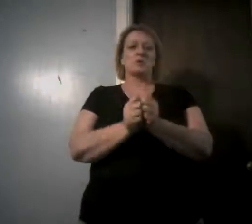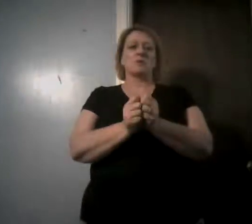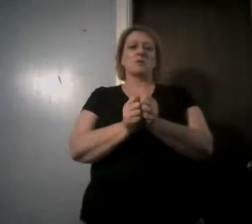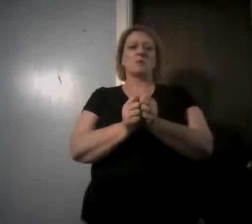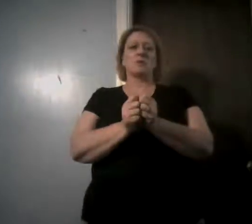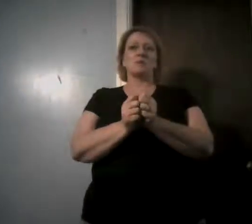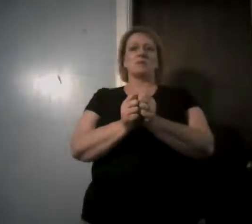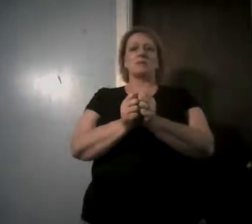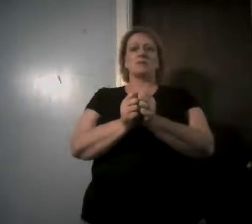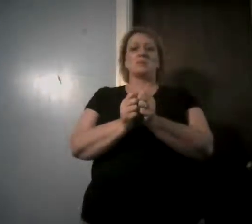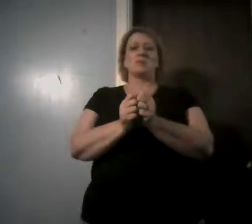stomach.